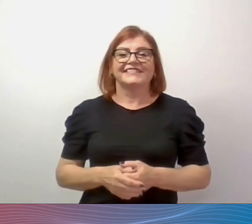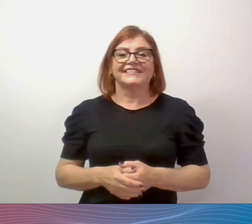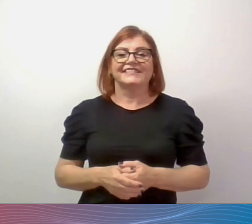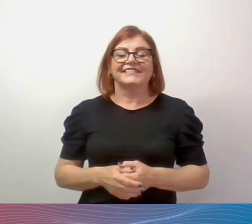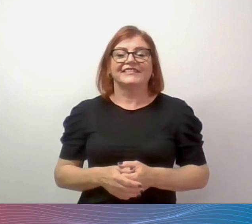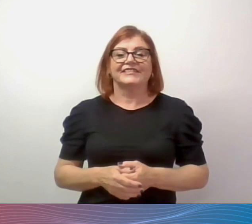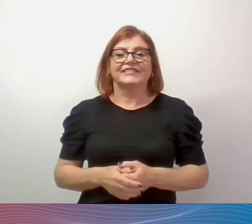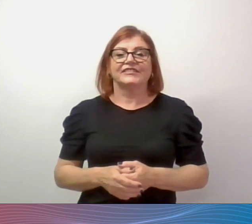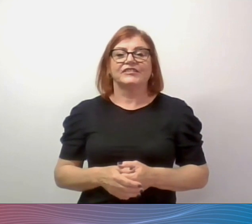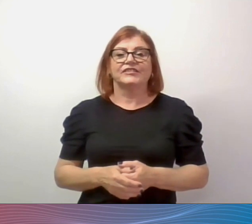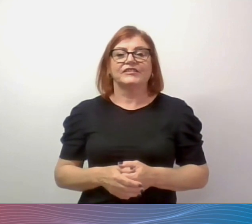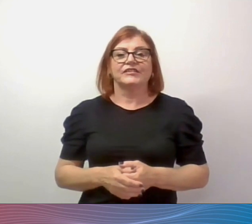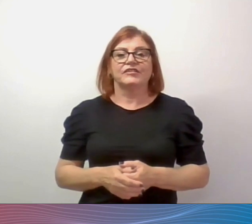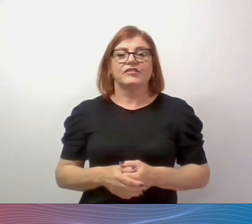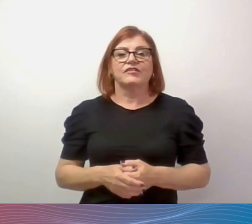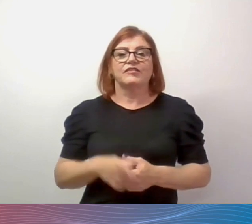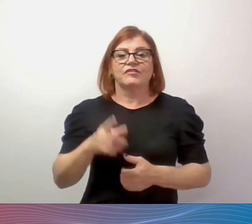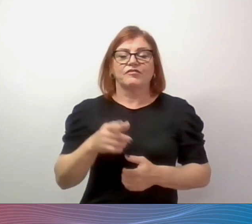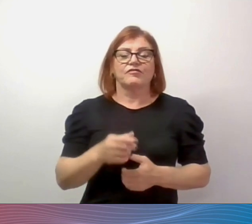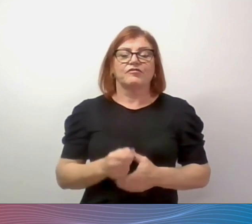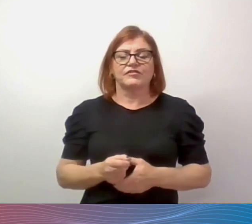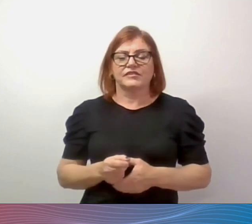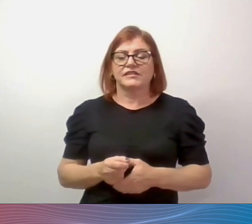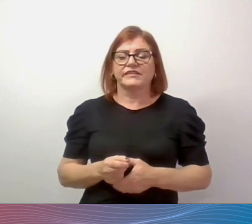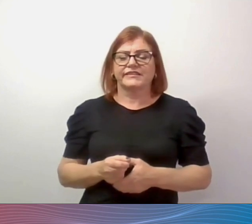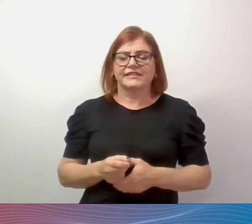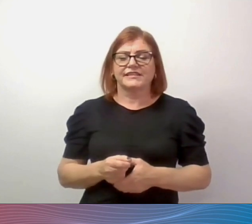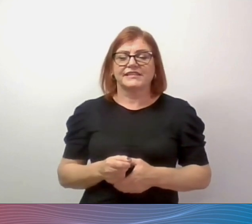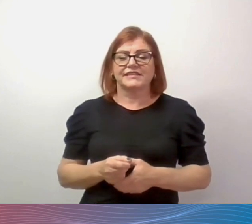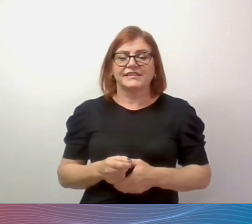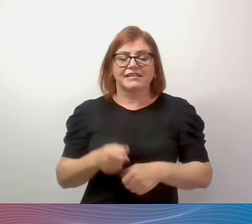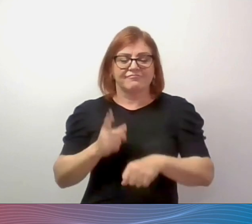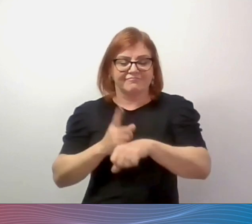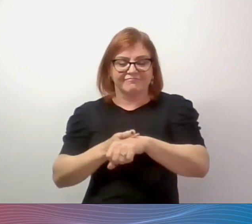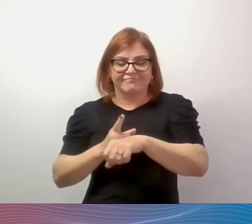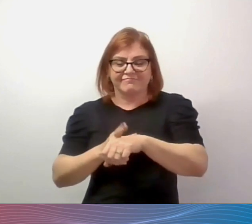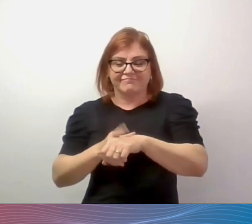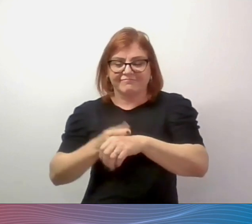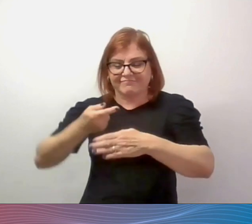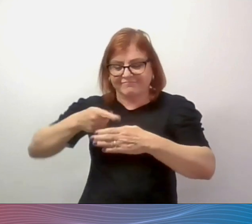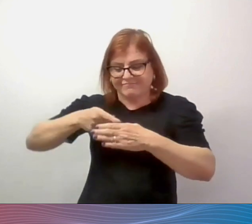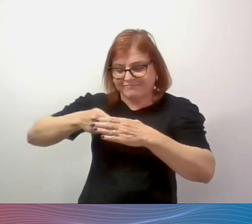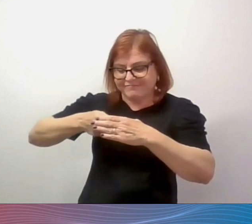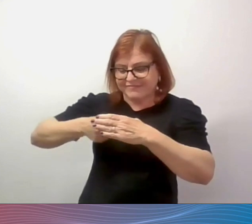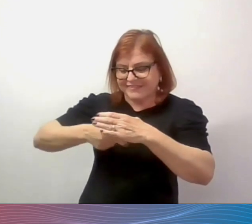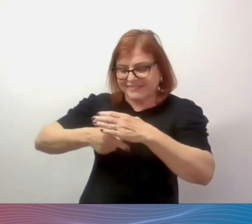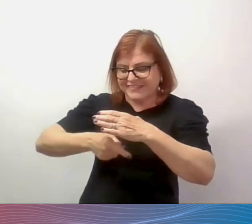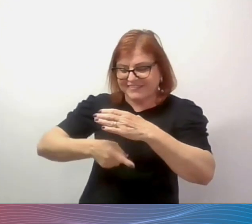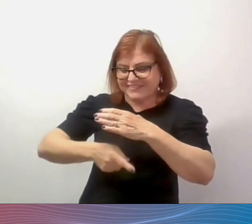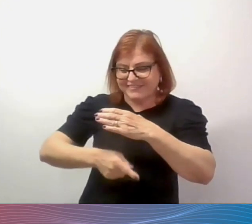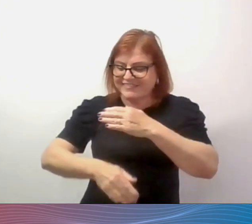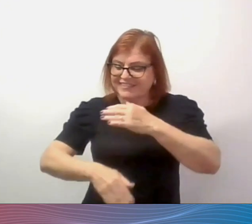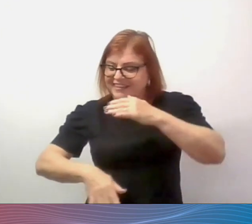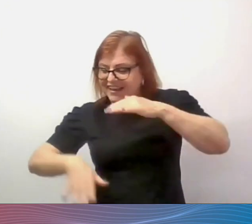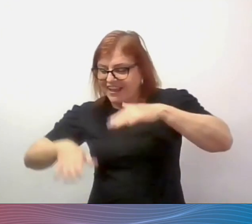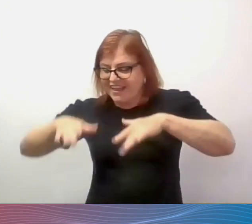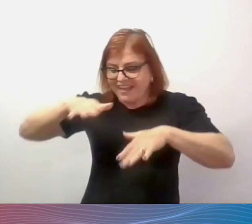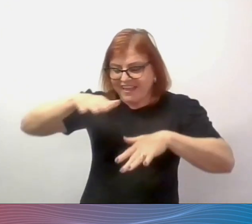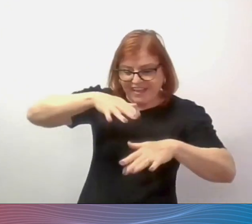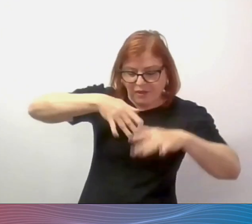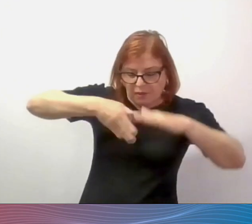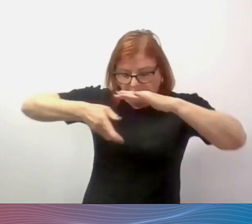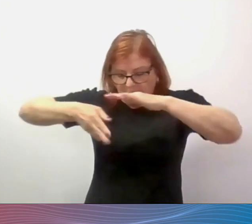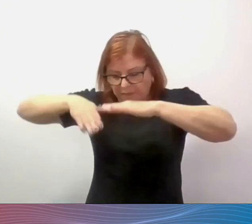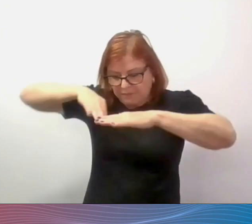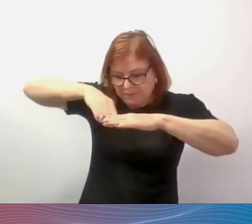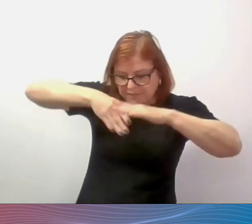sentindo mergulhado no próprio amor, at the same time you feel immersed in the love itself, você vai estar mergulhado na